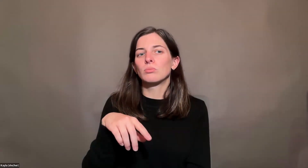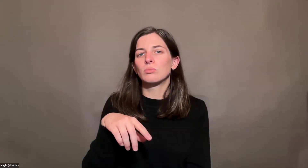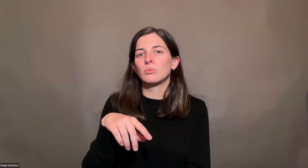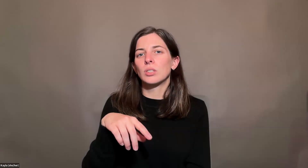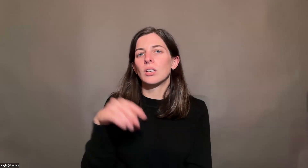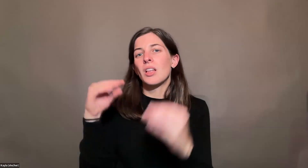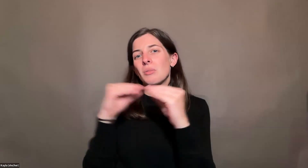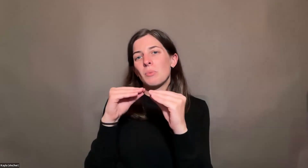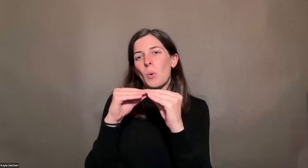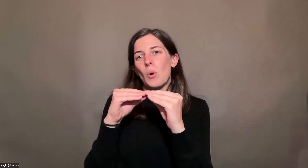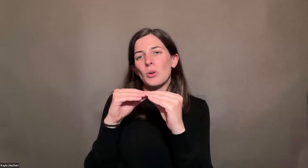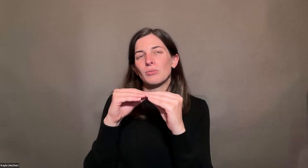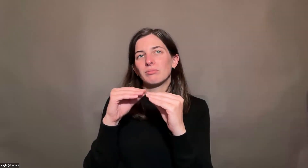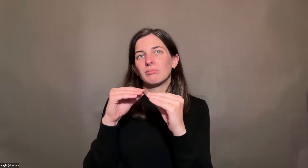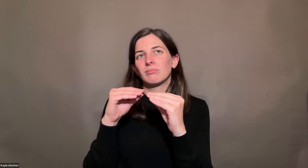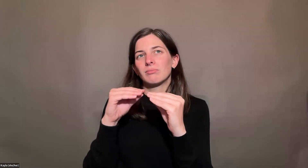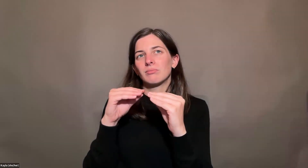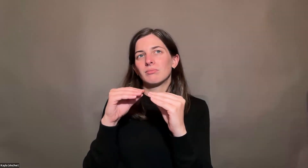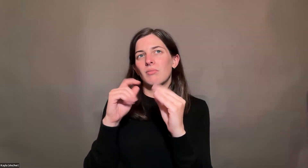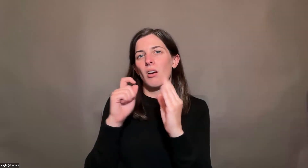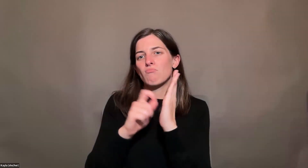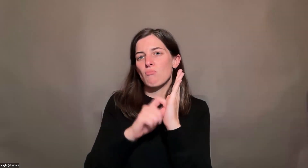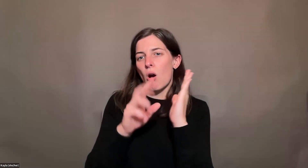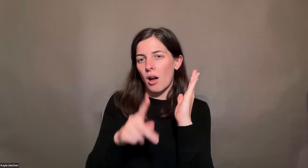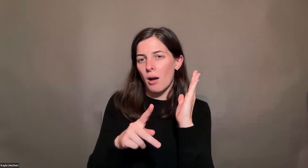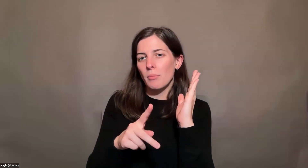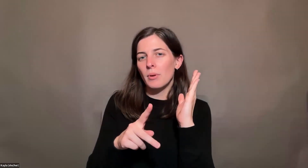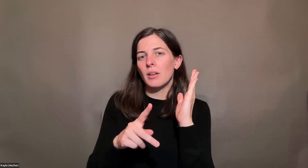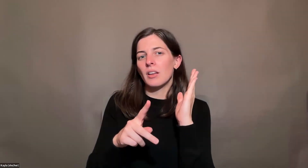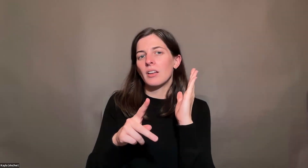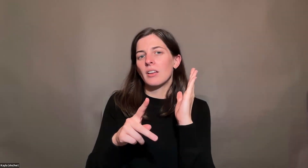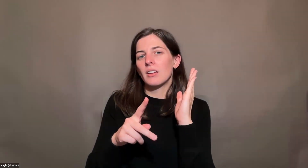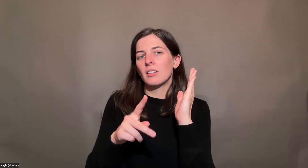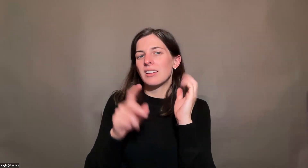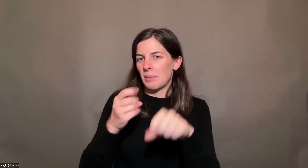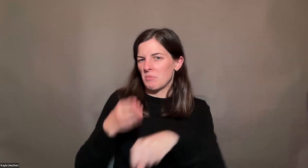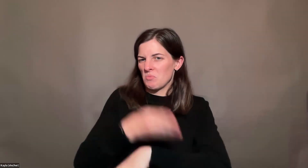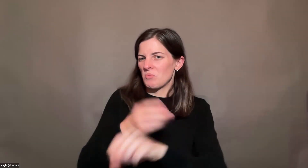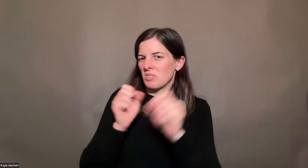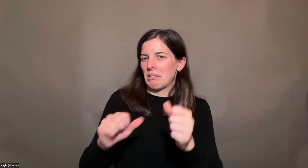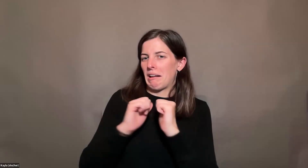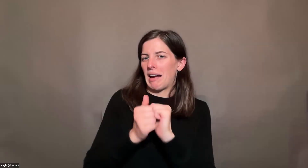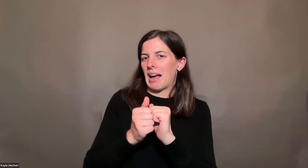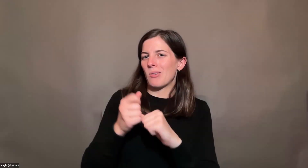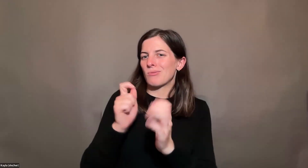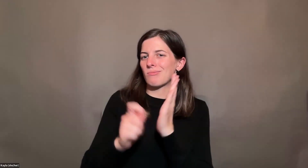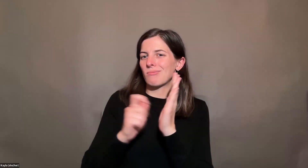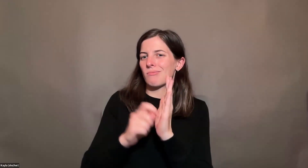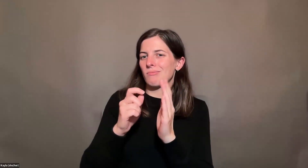actually more markup, or markup can be improved, how the markup can be improved with the